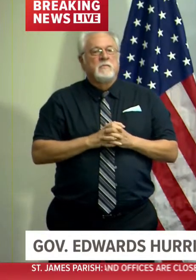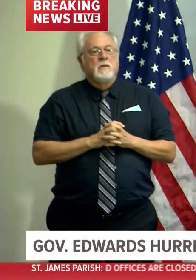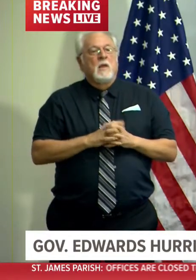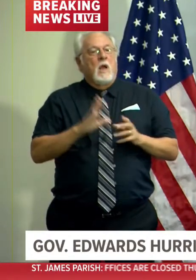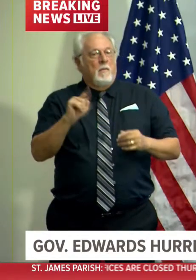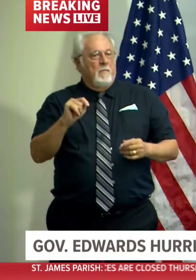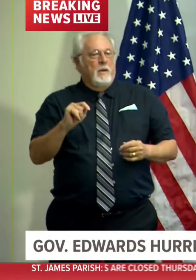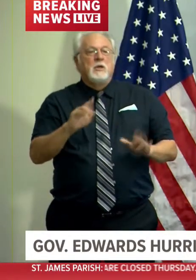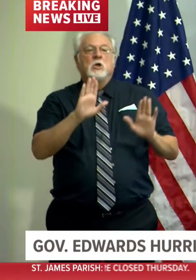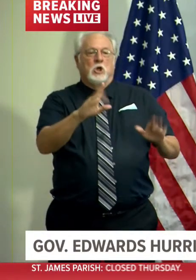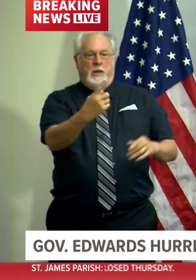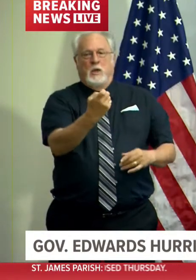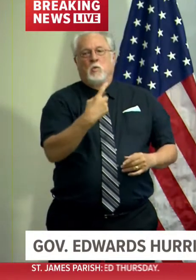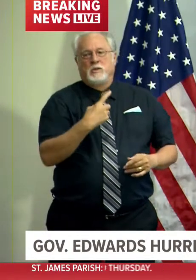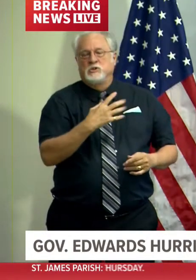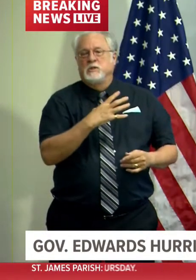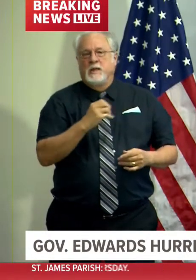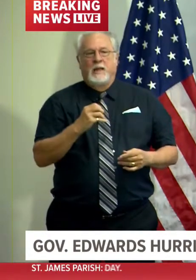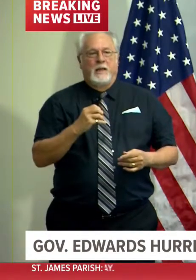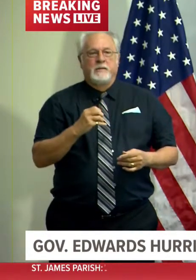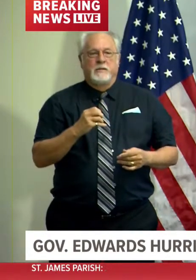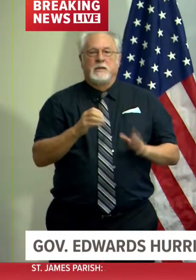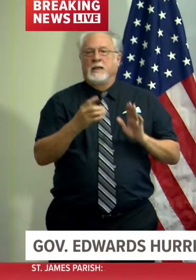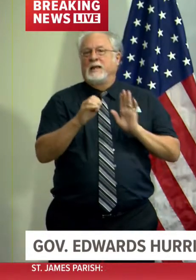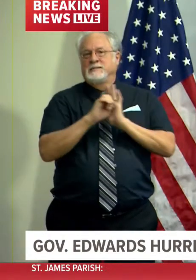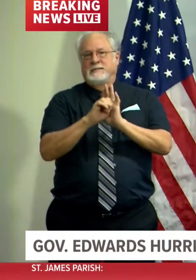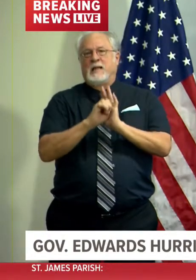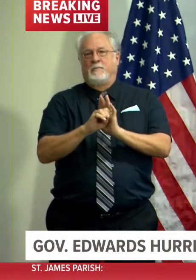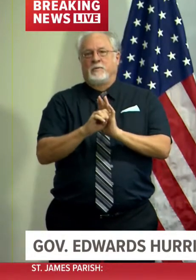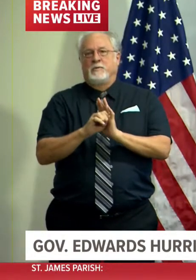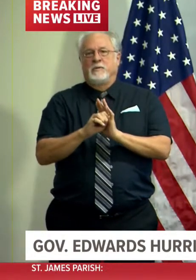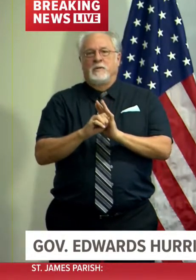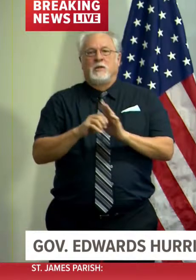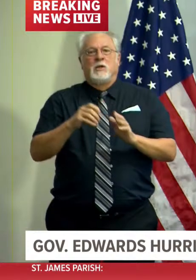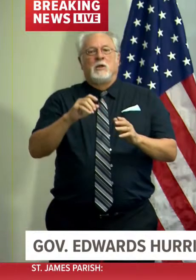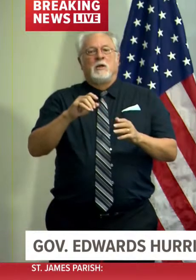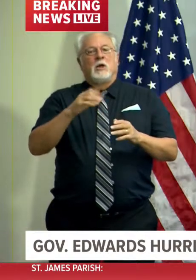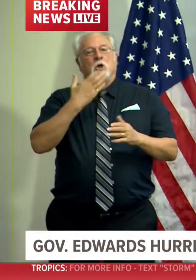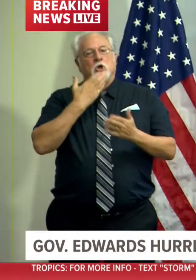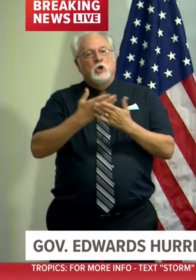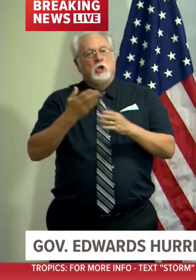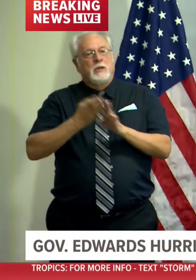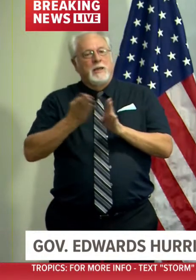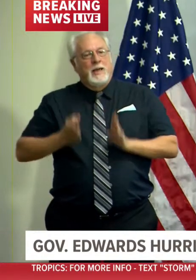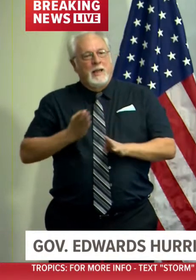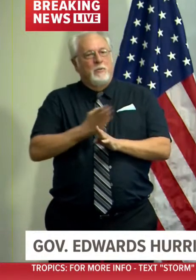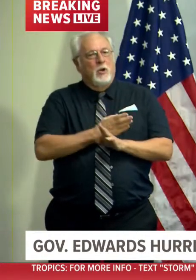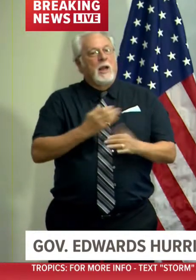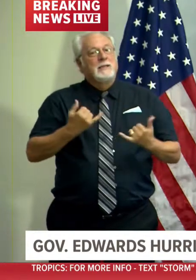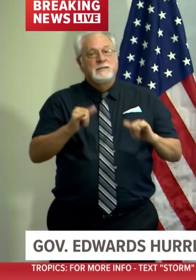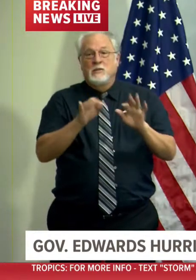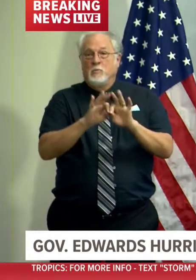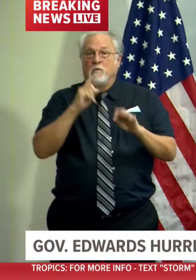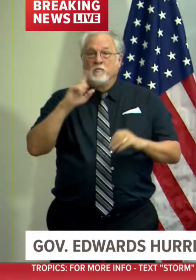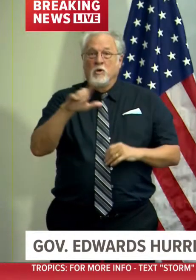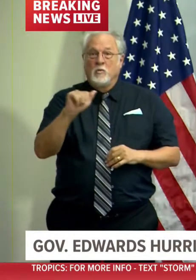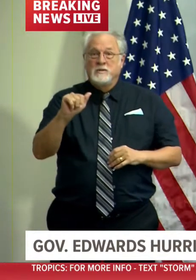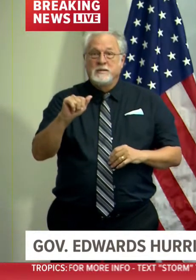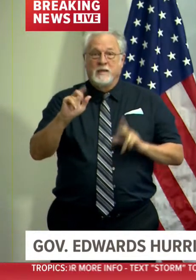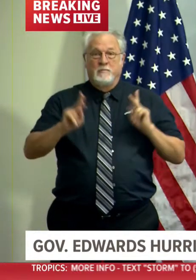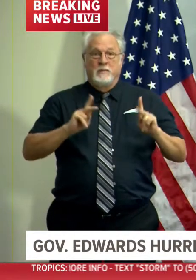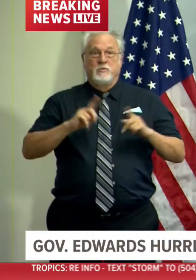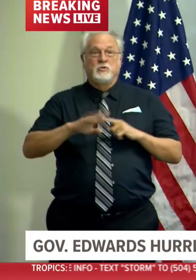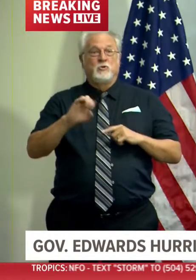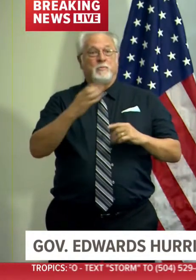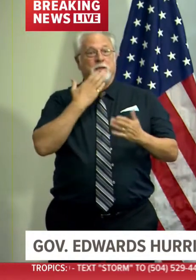But it's a great question, and it is an example of being a good neighbor And by the way, it's still important for Louisianans to be